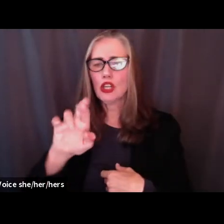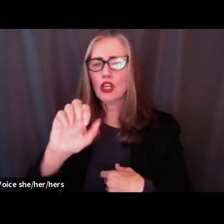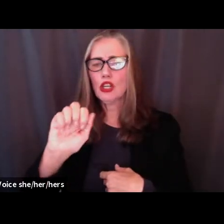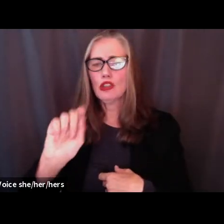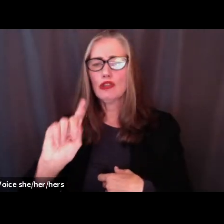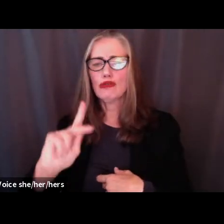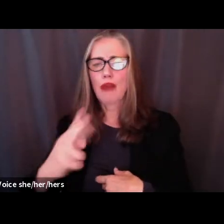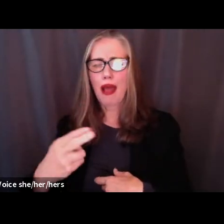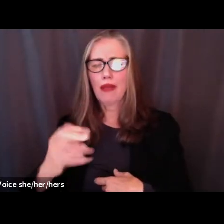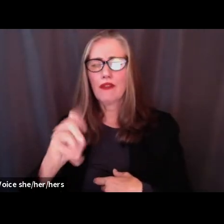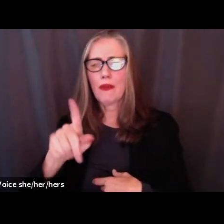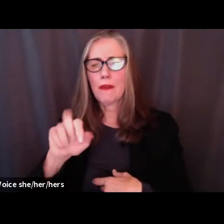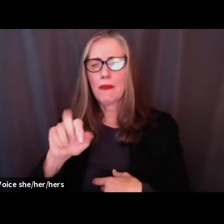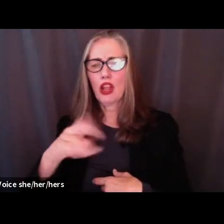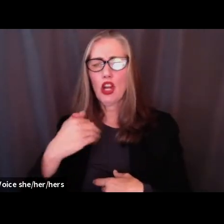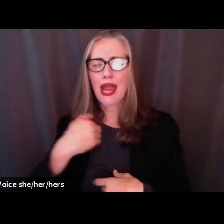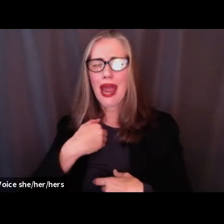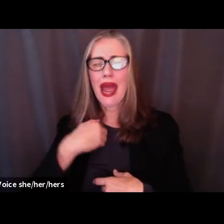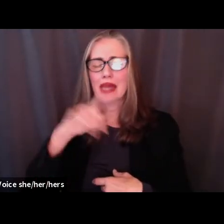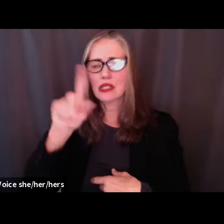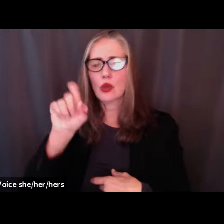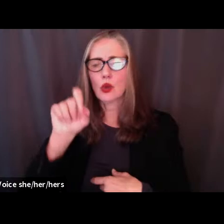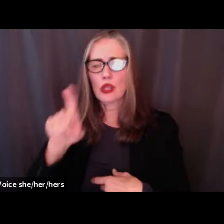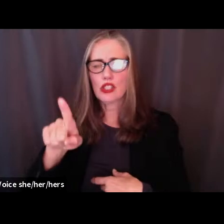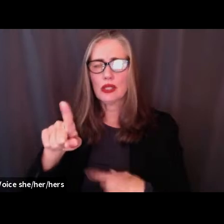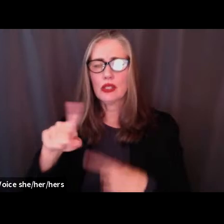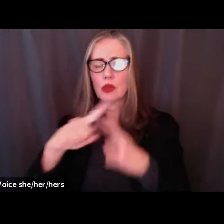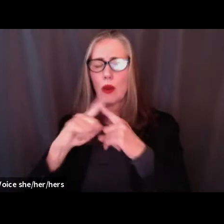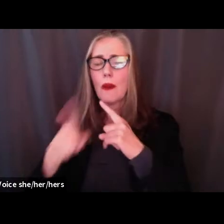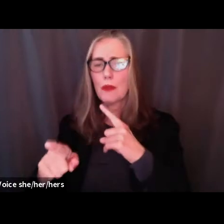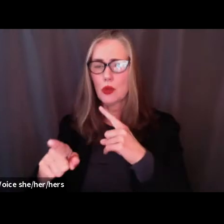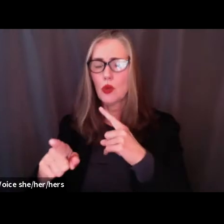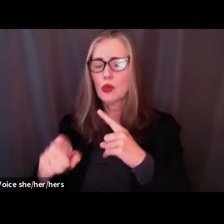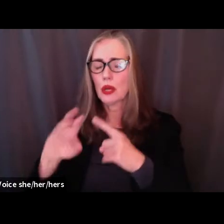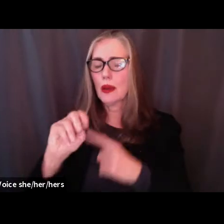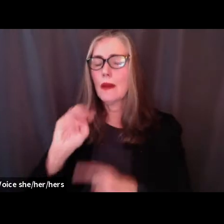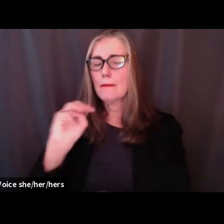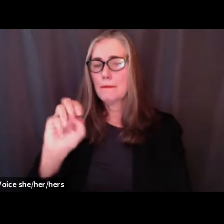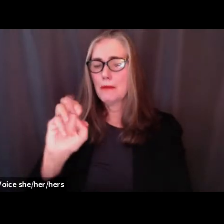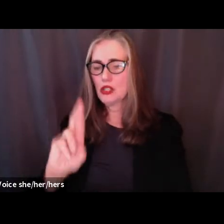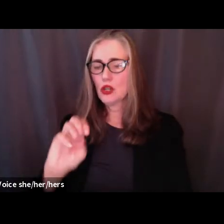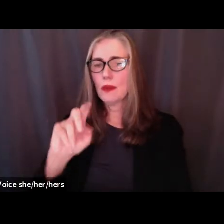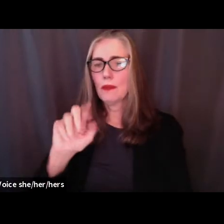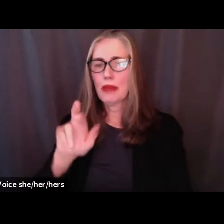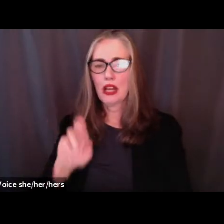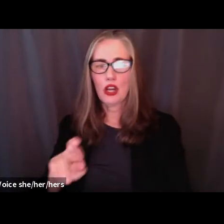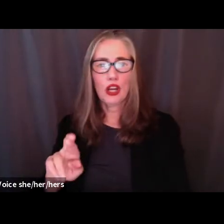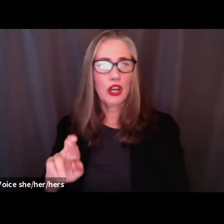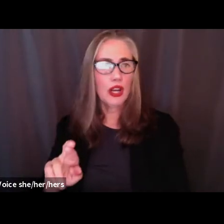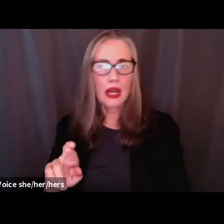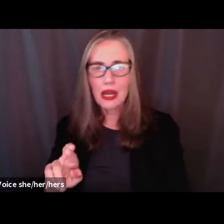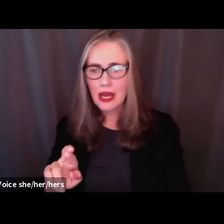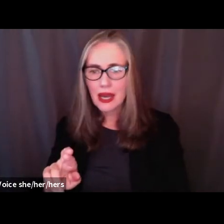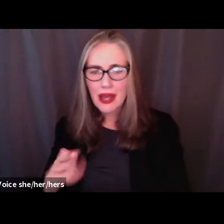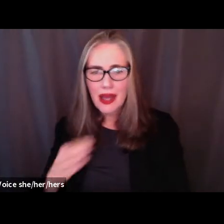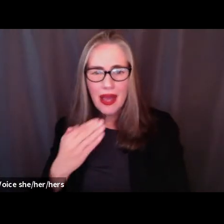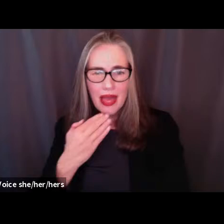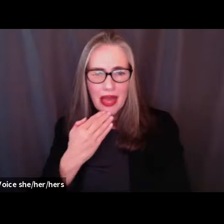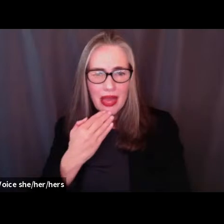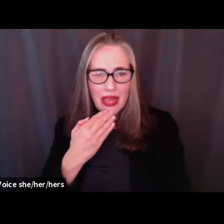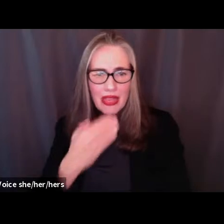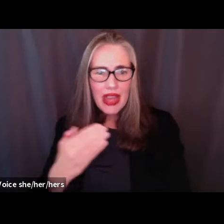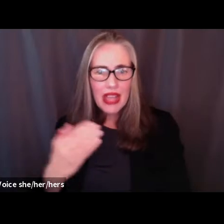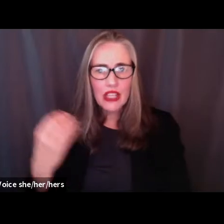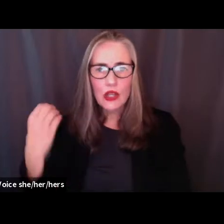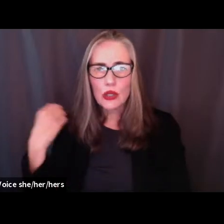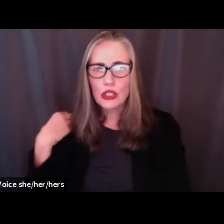let's unmute Mr. Miller for the purpose of the question. Thank you, Chair. Thank you, Presiding Officer. I just